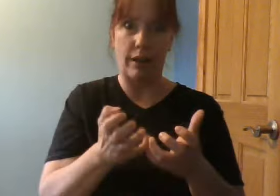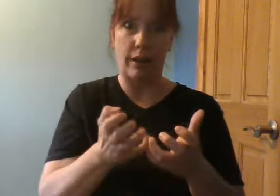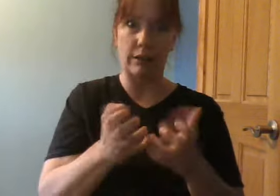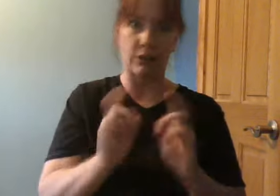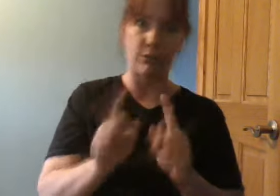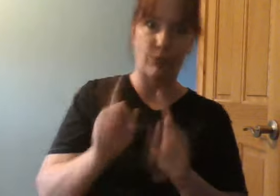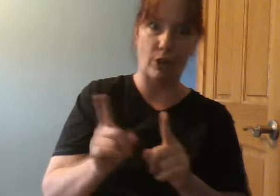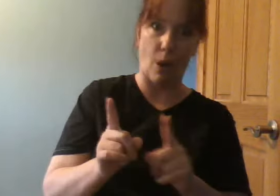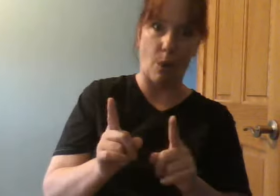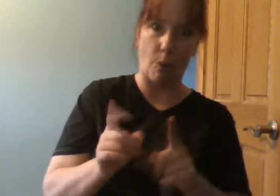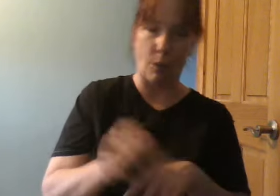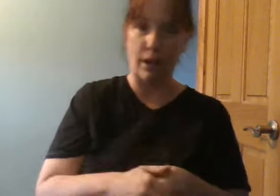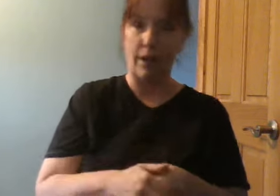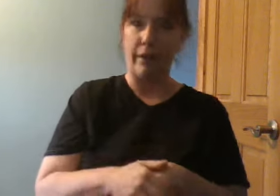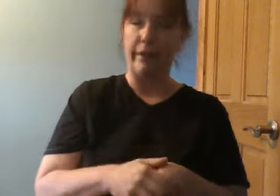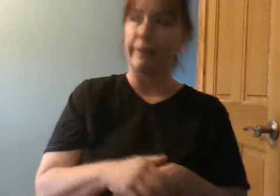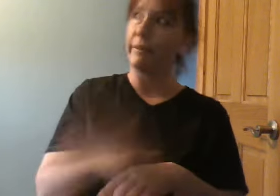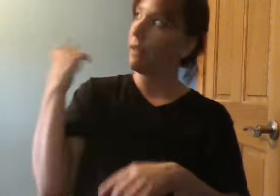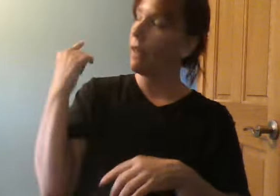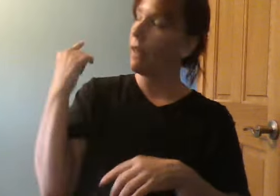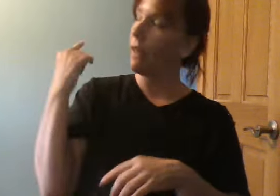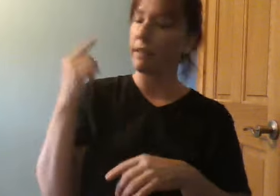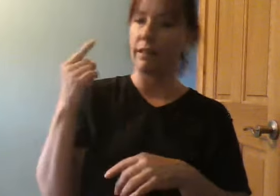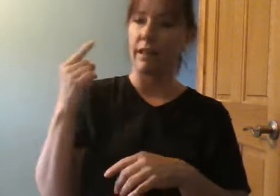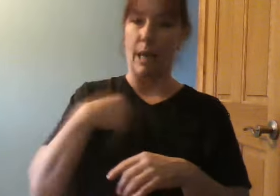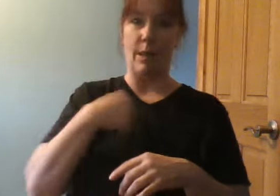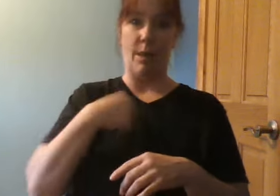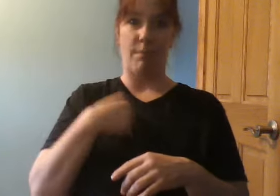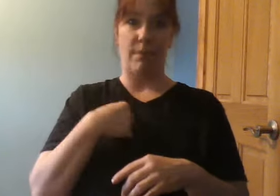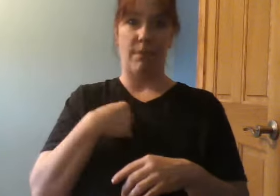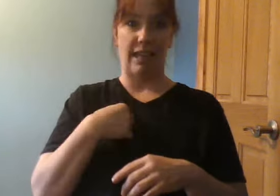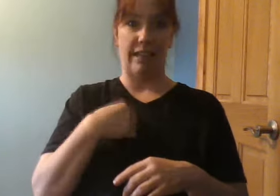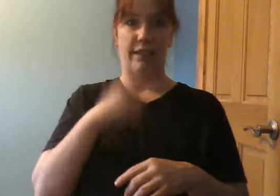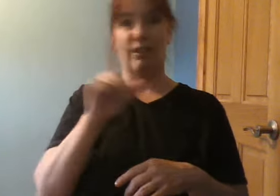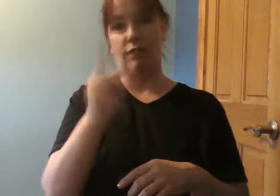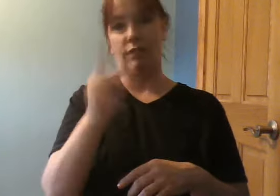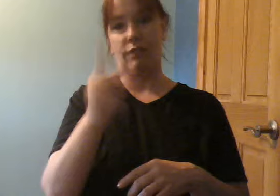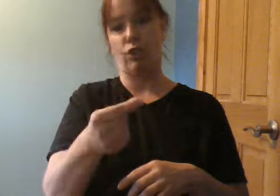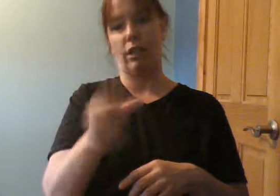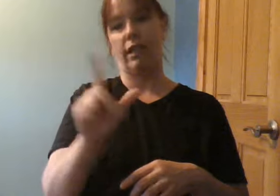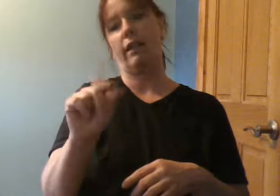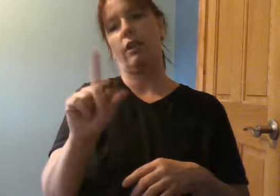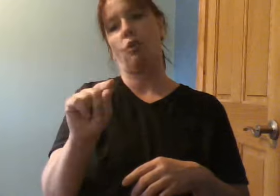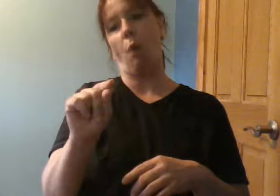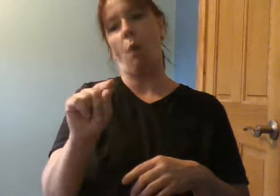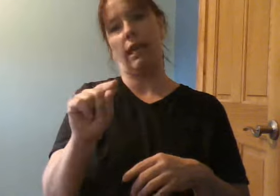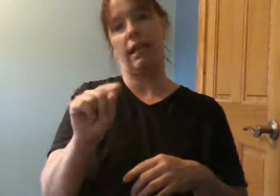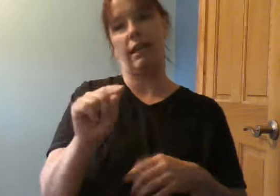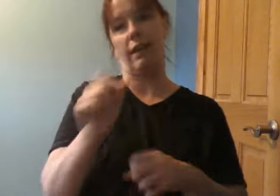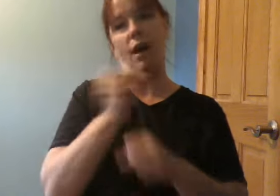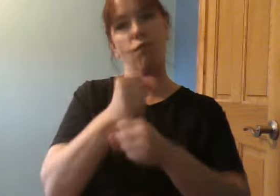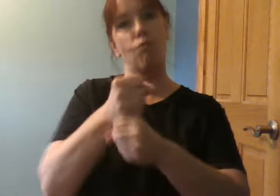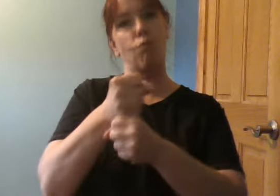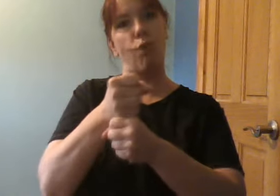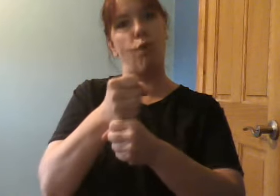protest. I wasn't actually at the G20 protest, but I had a meeting at a bank. And we got on the day of the G20 protest. And I got an email